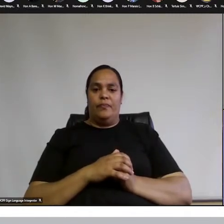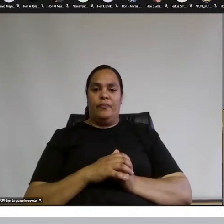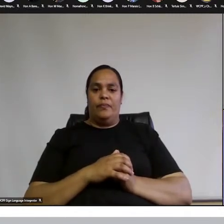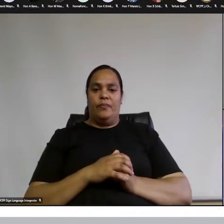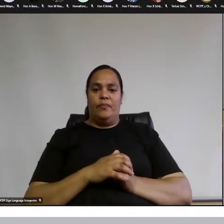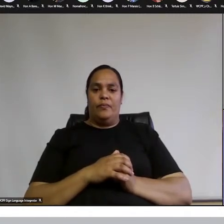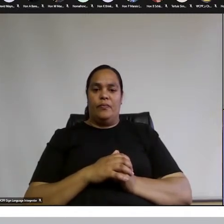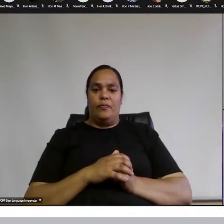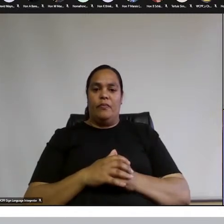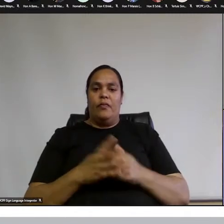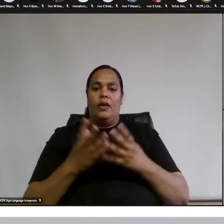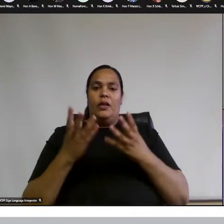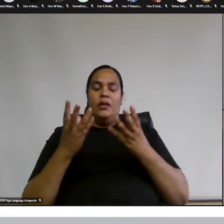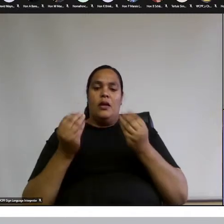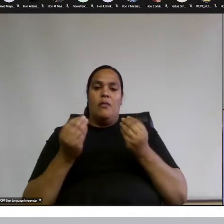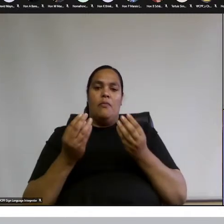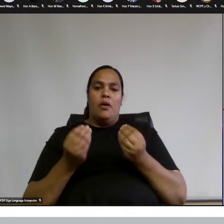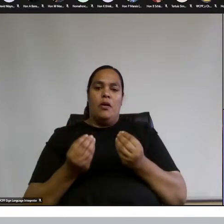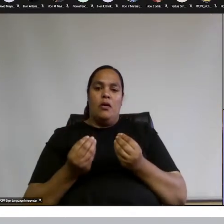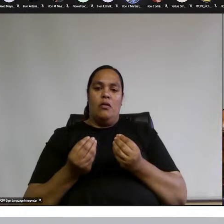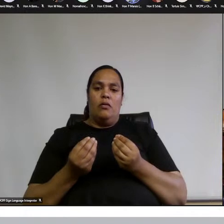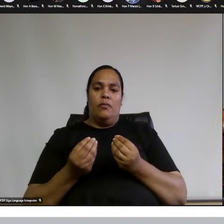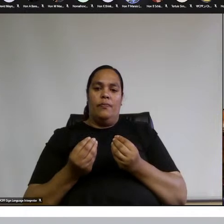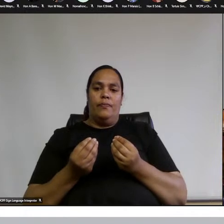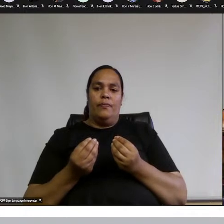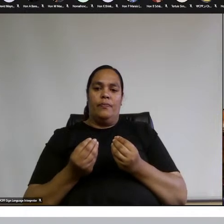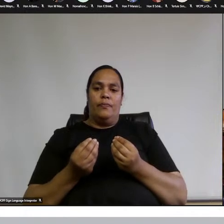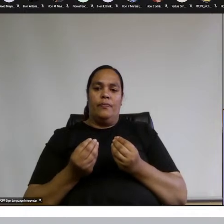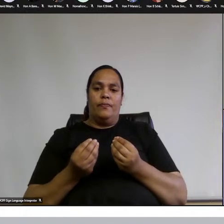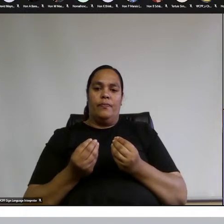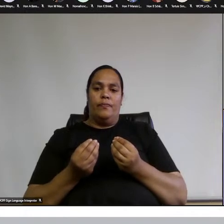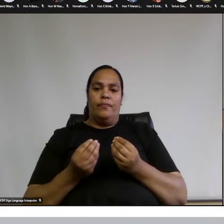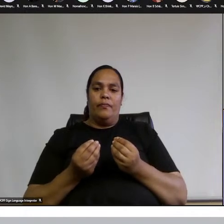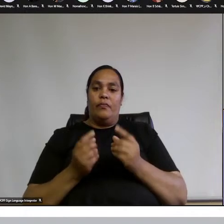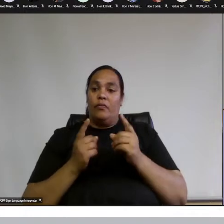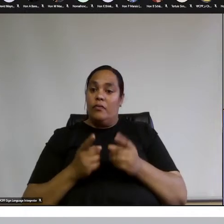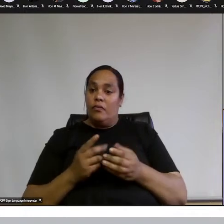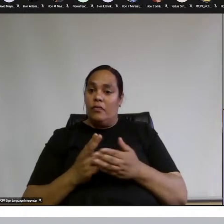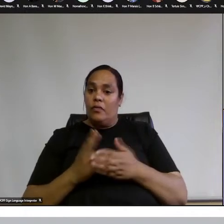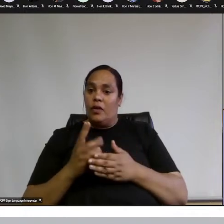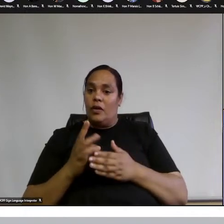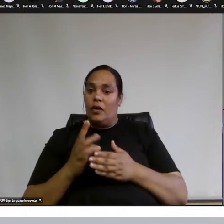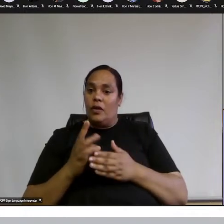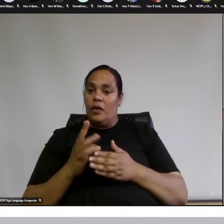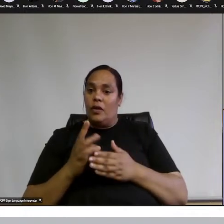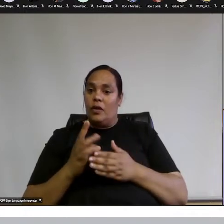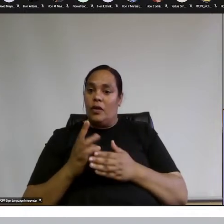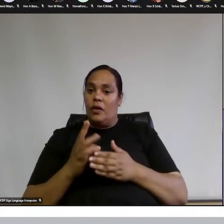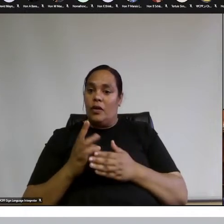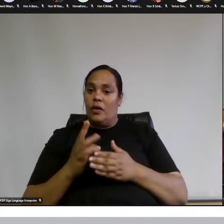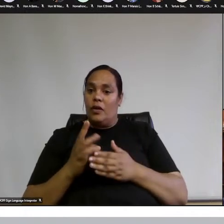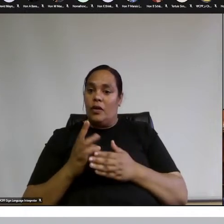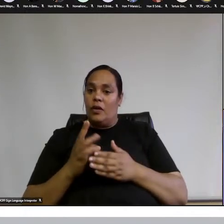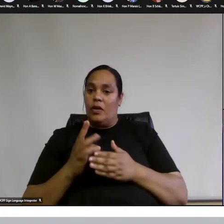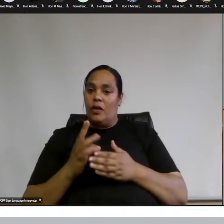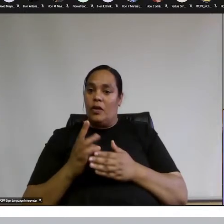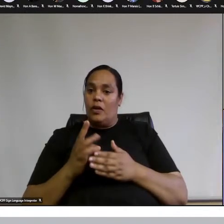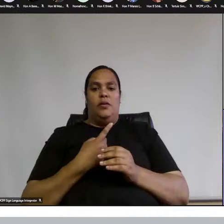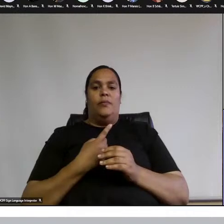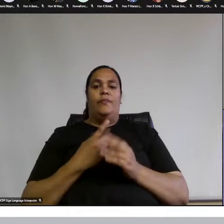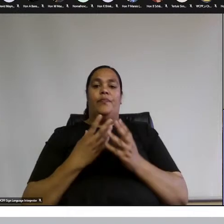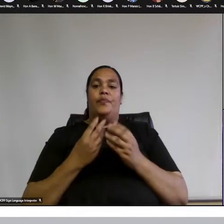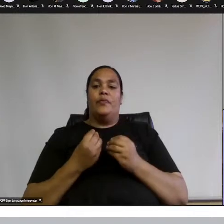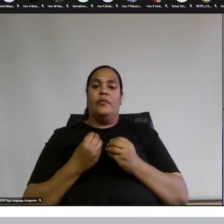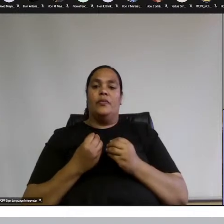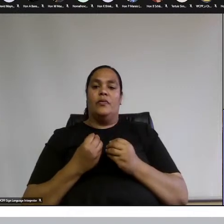The numbers still order, honourable members, please mute yourselves. The numbers